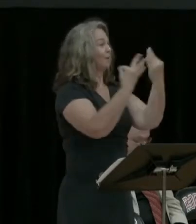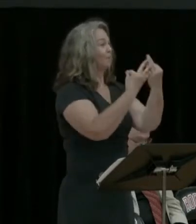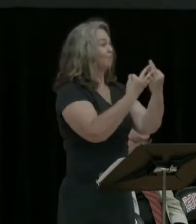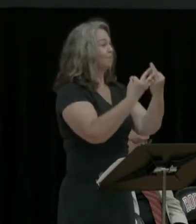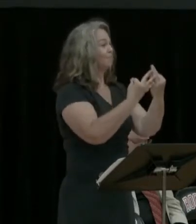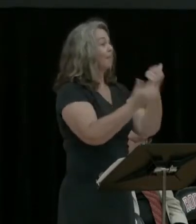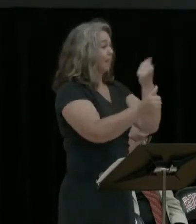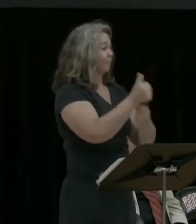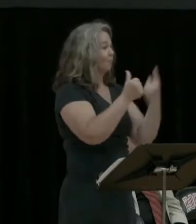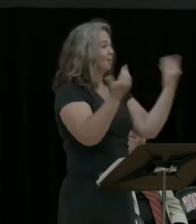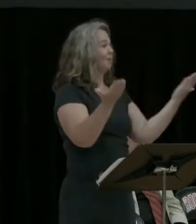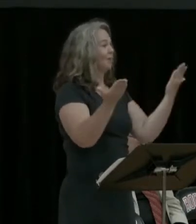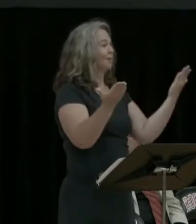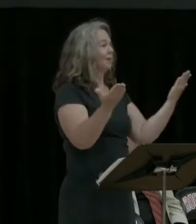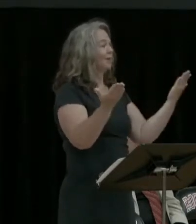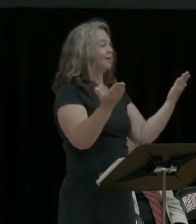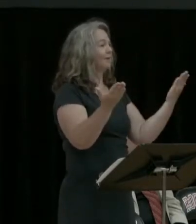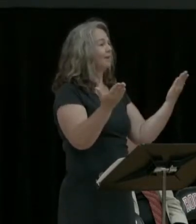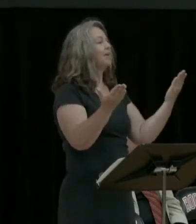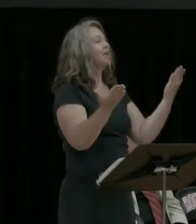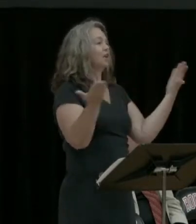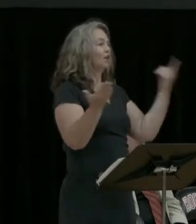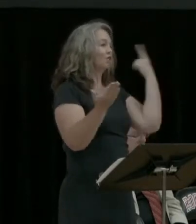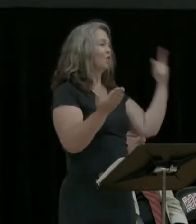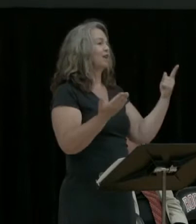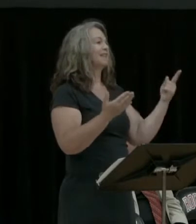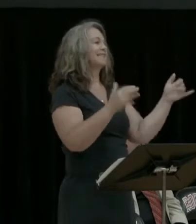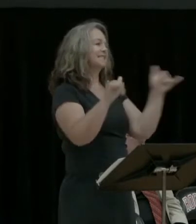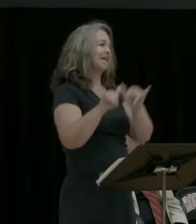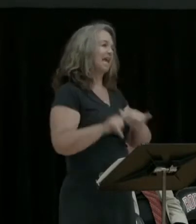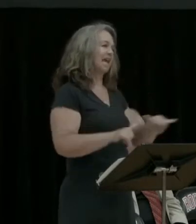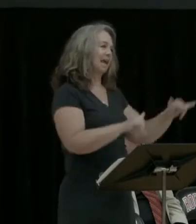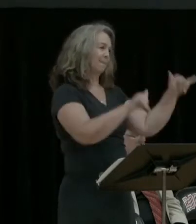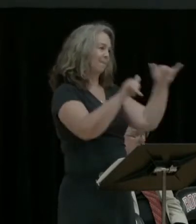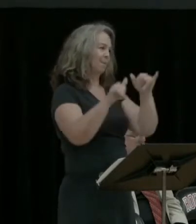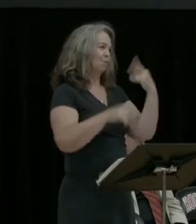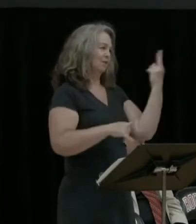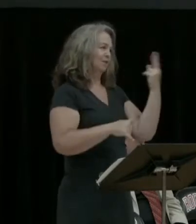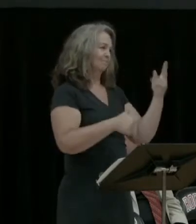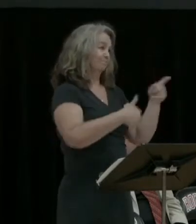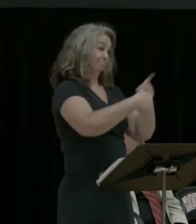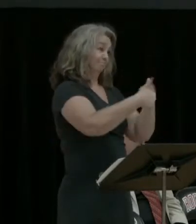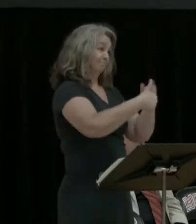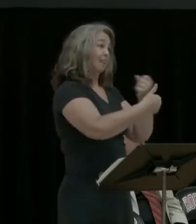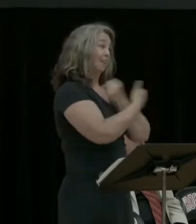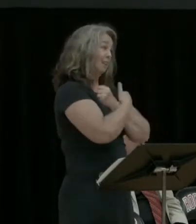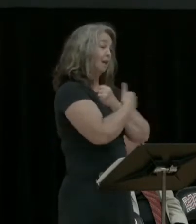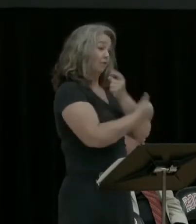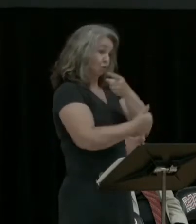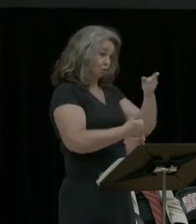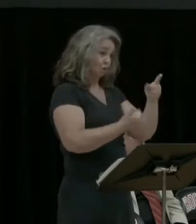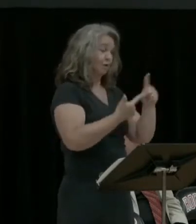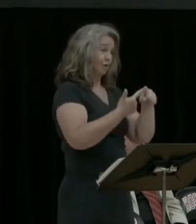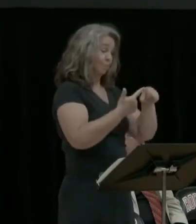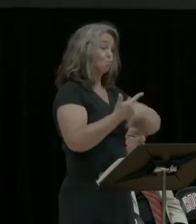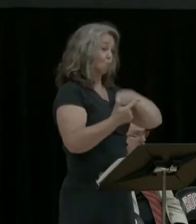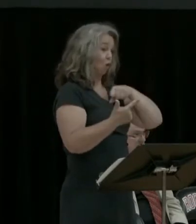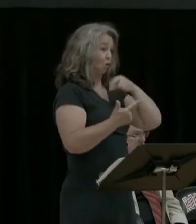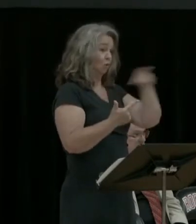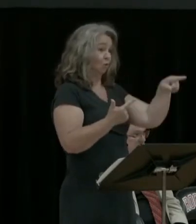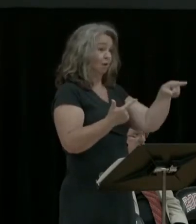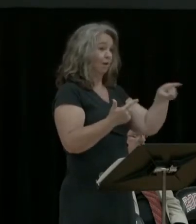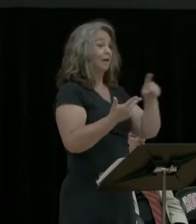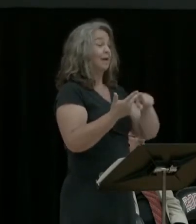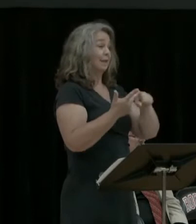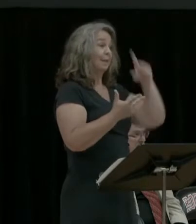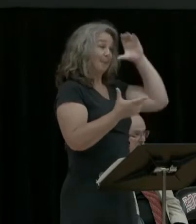who's here today, they're here for the same 3 reasons. They're here because they love you, they're proud of you, and they believe